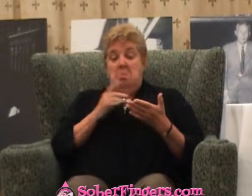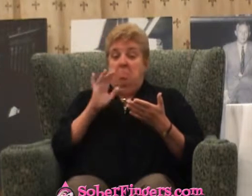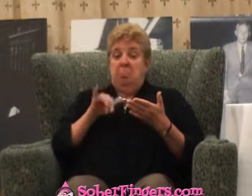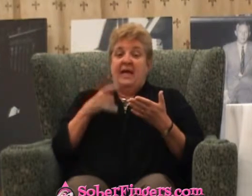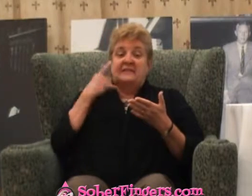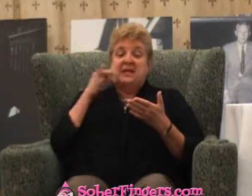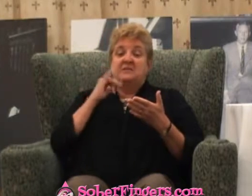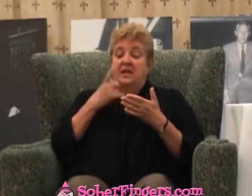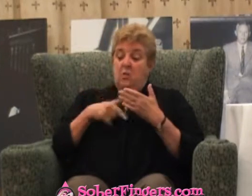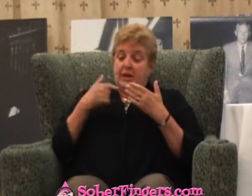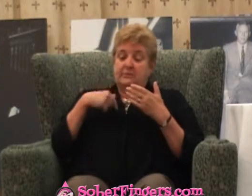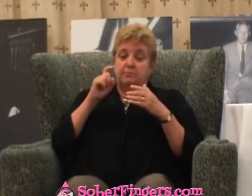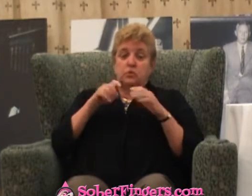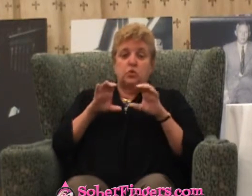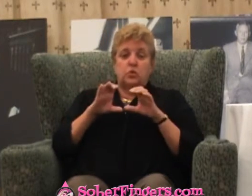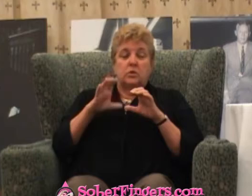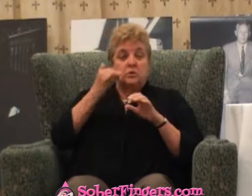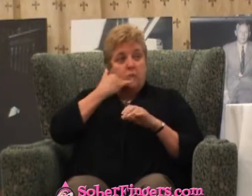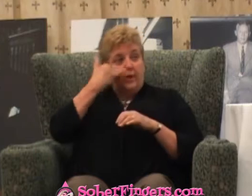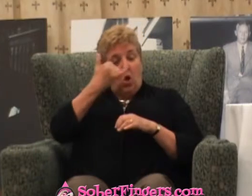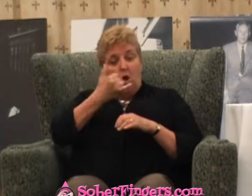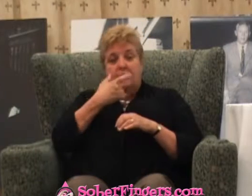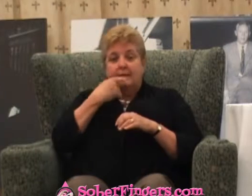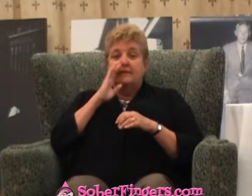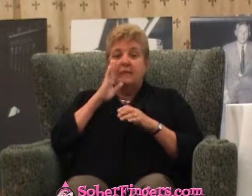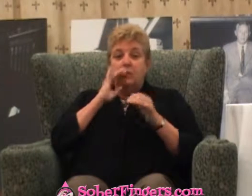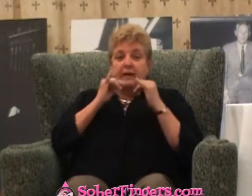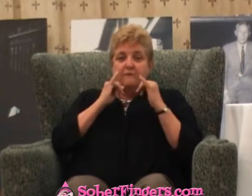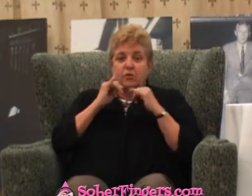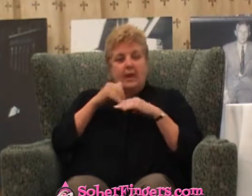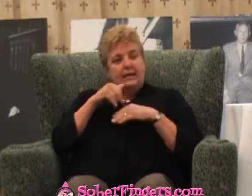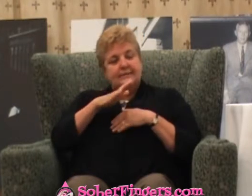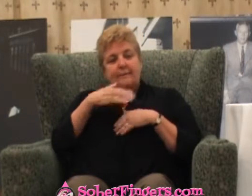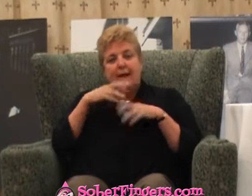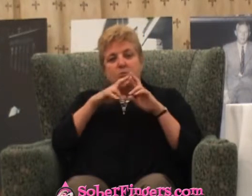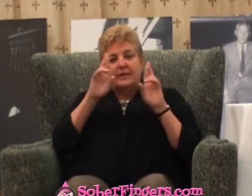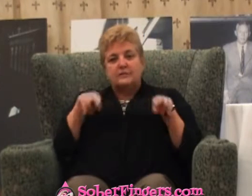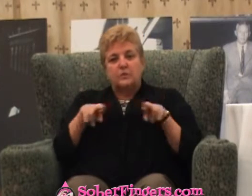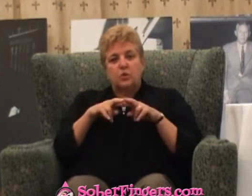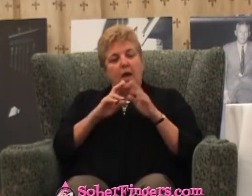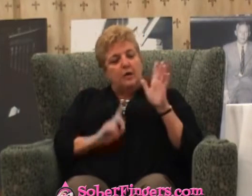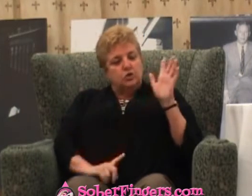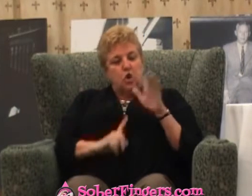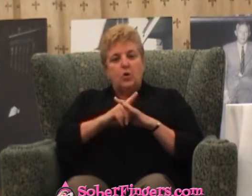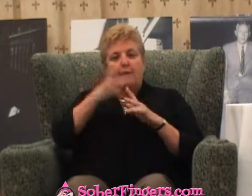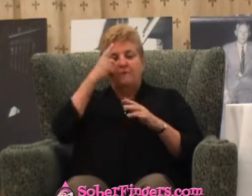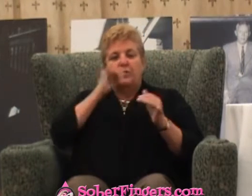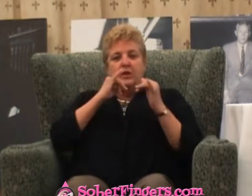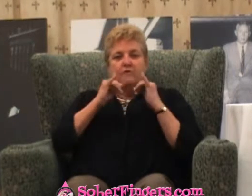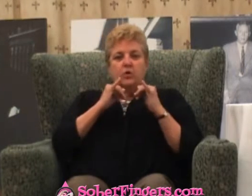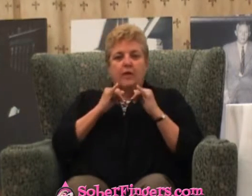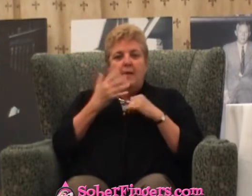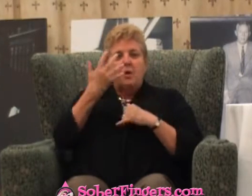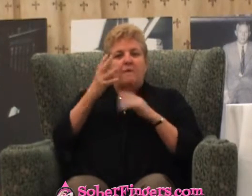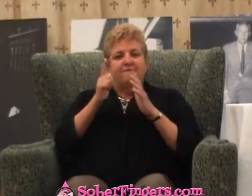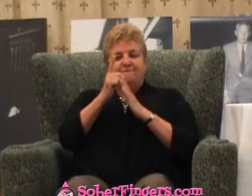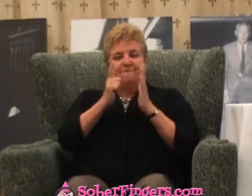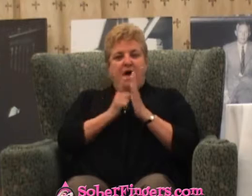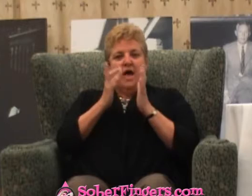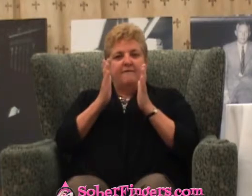I called them up and they said they were interviewing, I sent in a resume and I showed up for an interview, and there were these 5 lawyers sitting around a table just